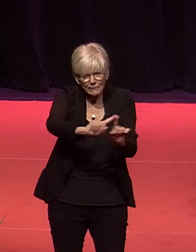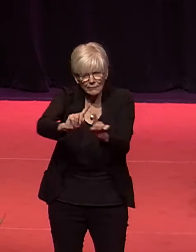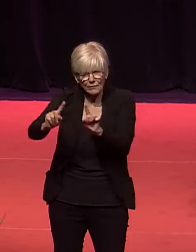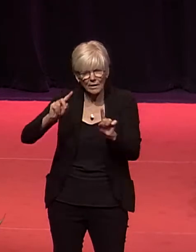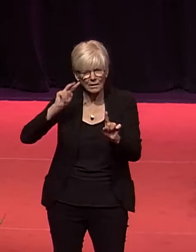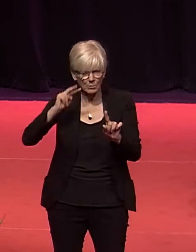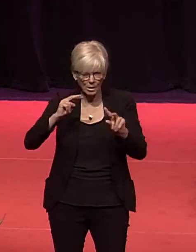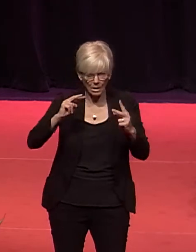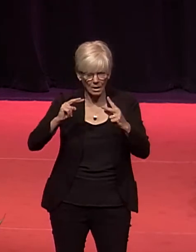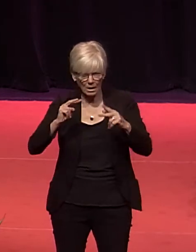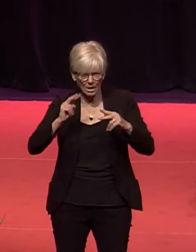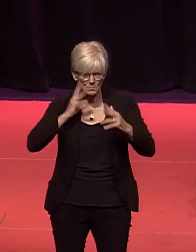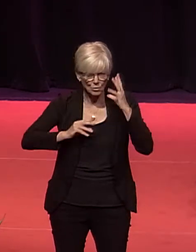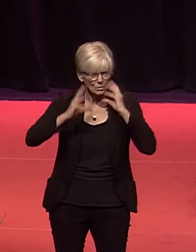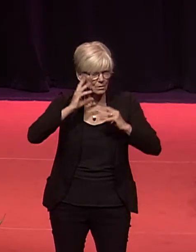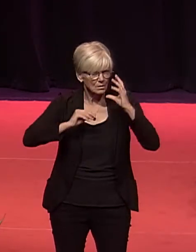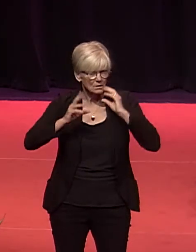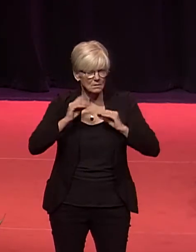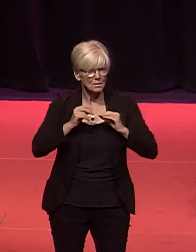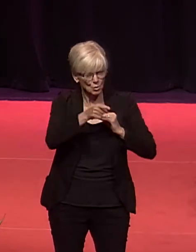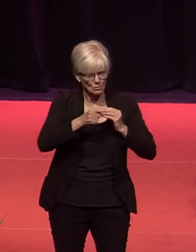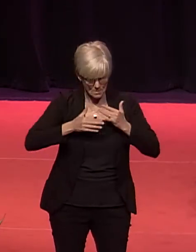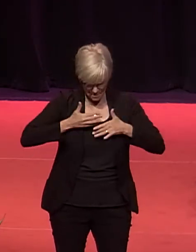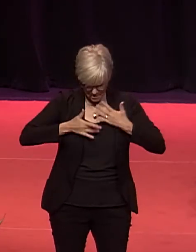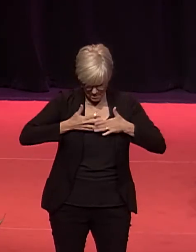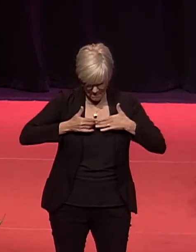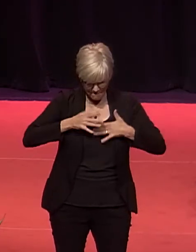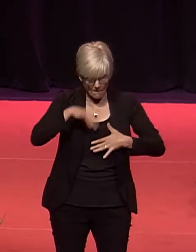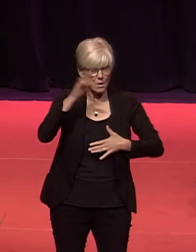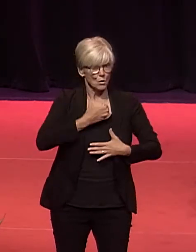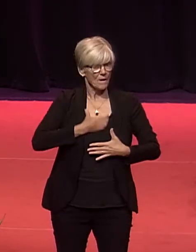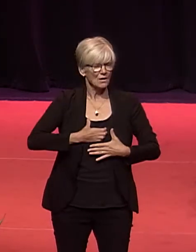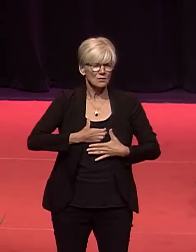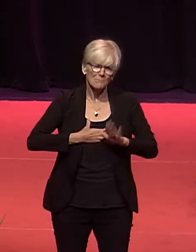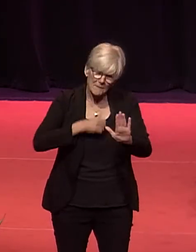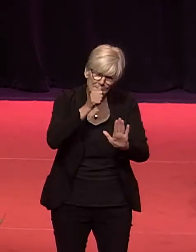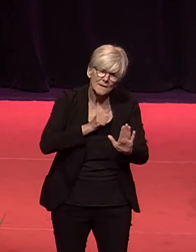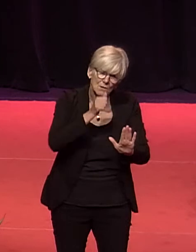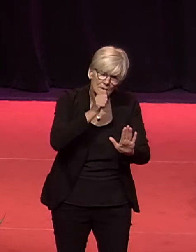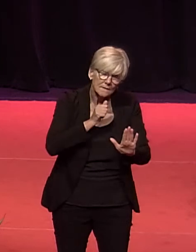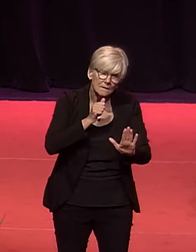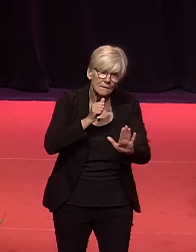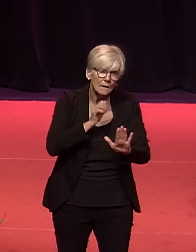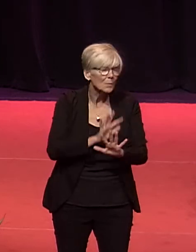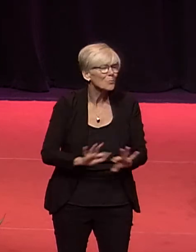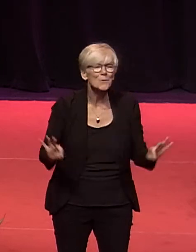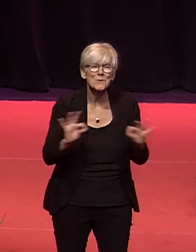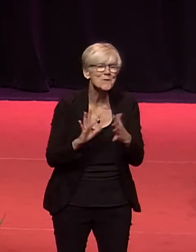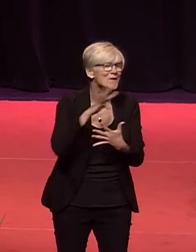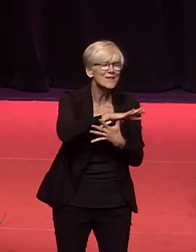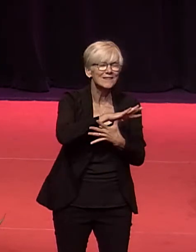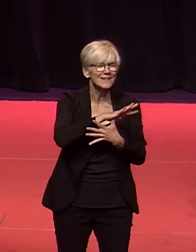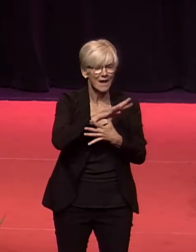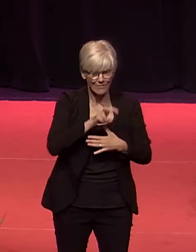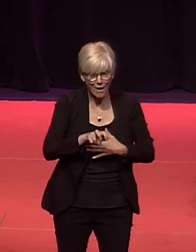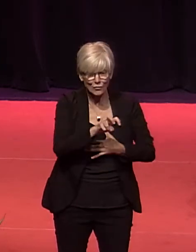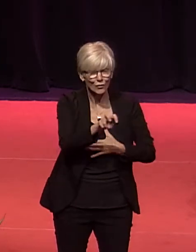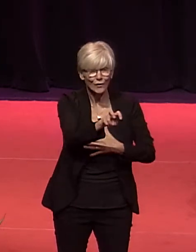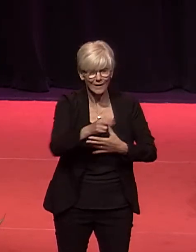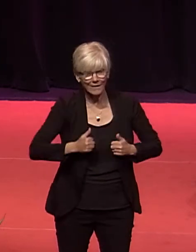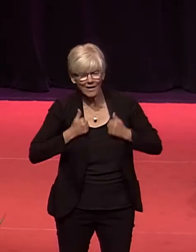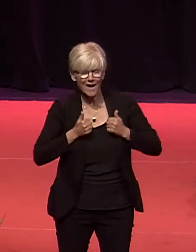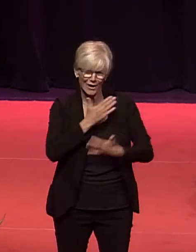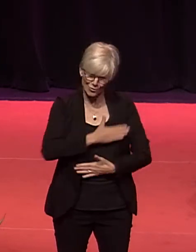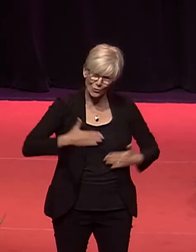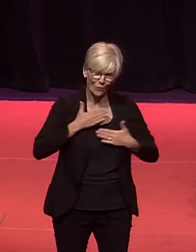take some time for you to understand your true passion, but be patient. And most of all, enjoy your journey. No matter what